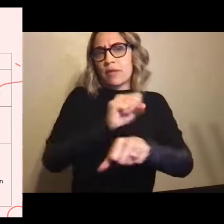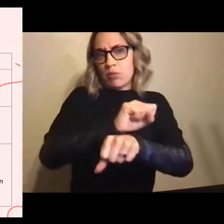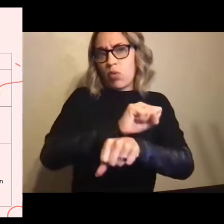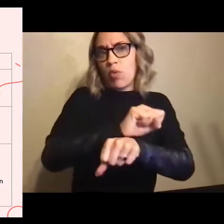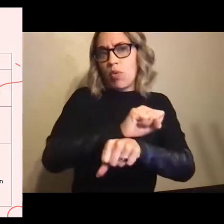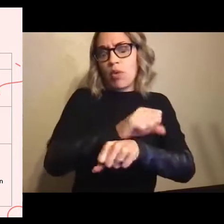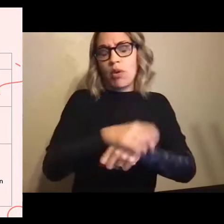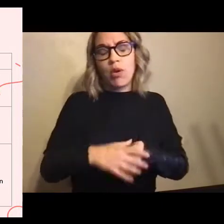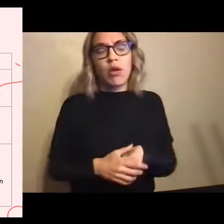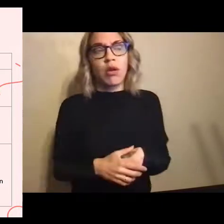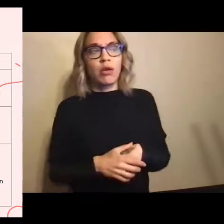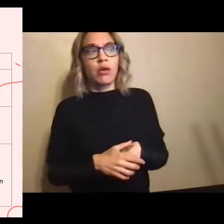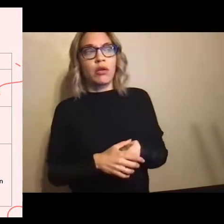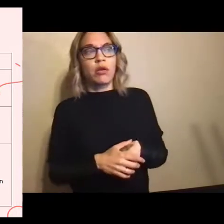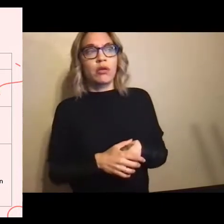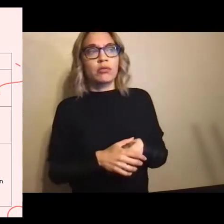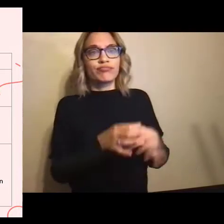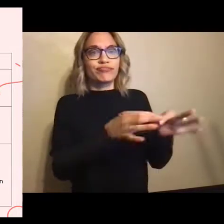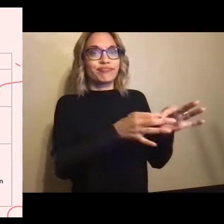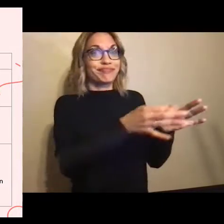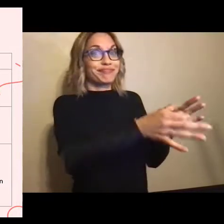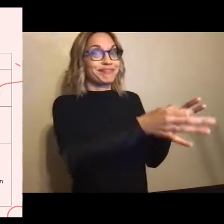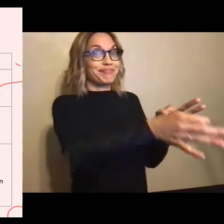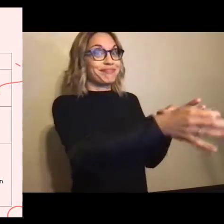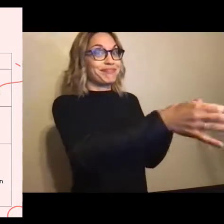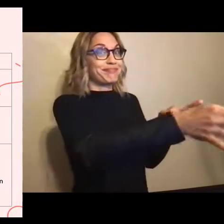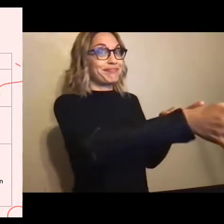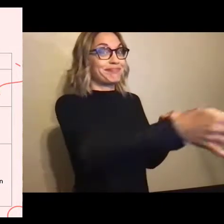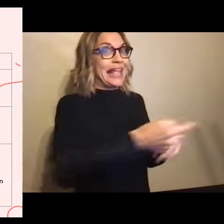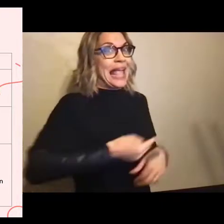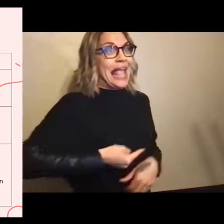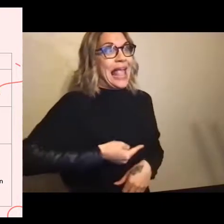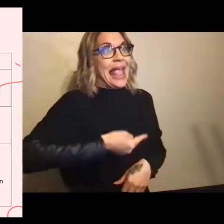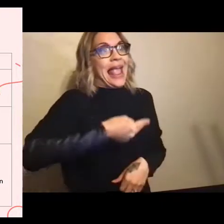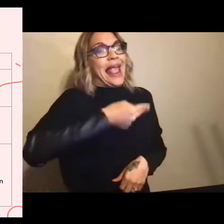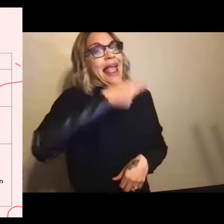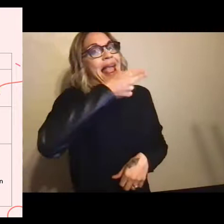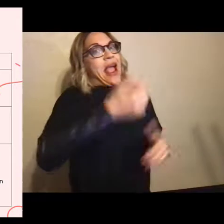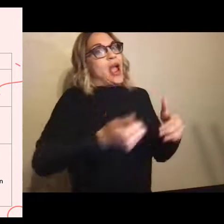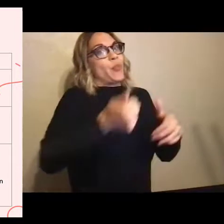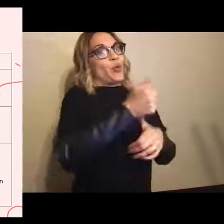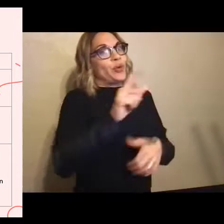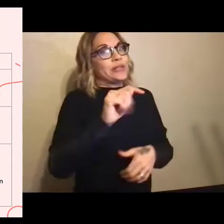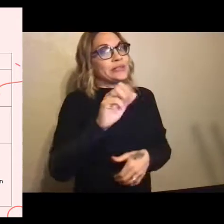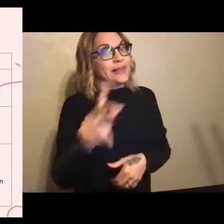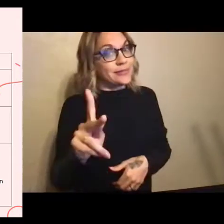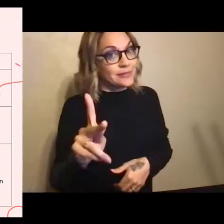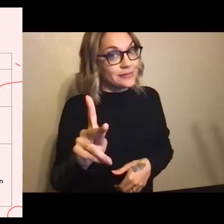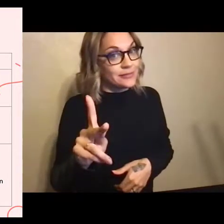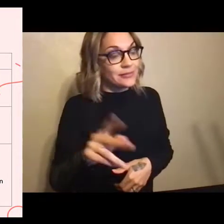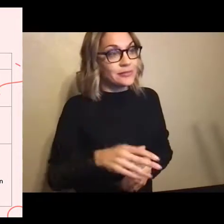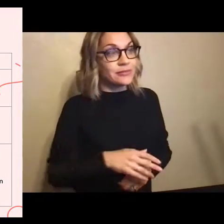First, on a personal level, say maybe you're self-employed. Perhaps you do procrastinate a lot, even high